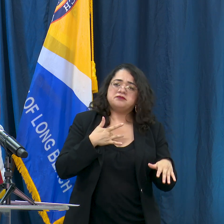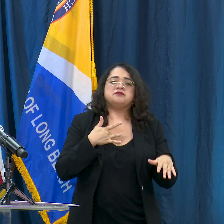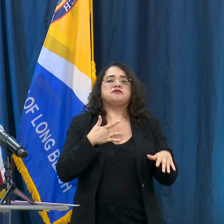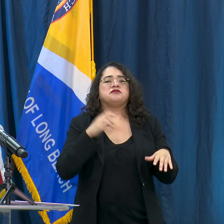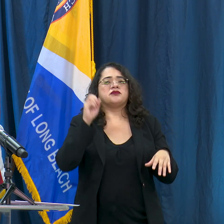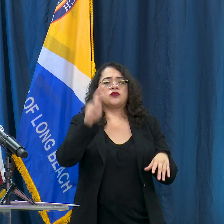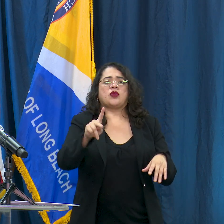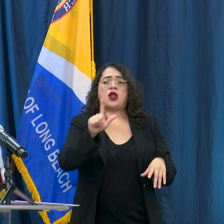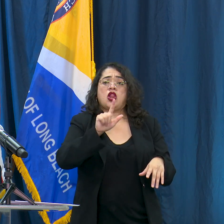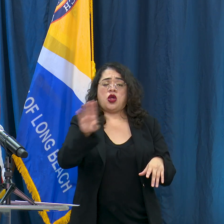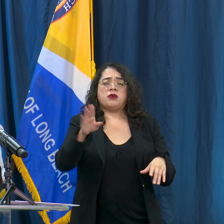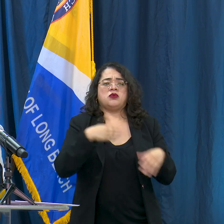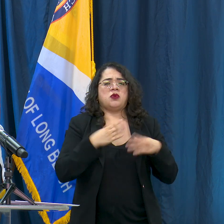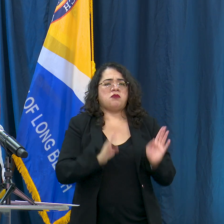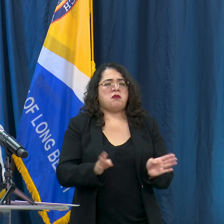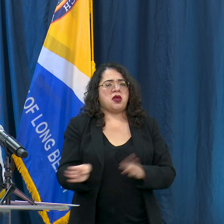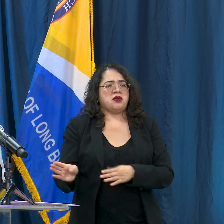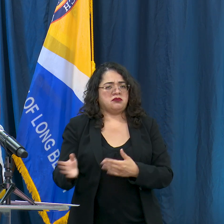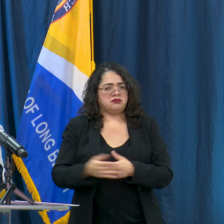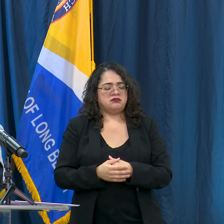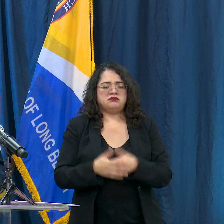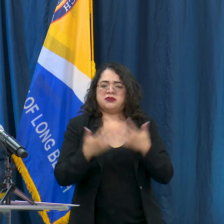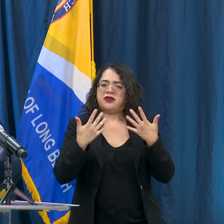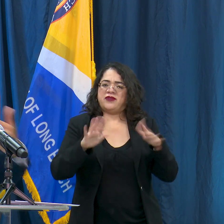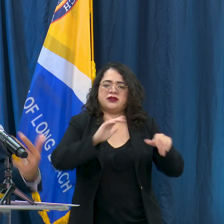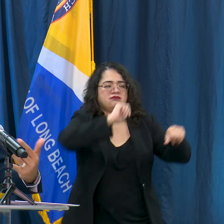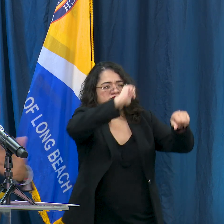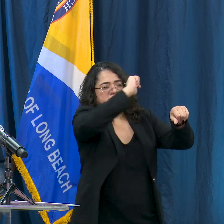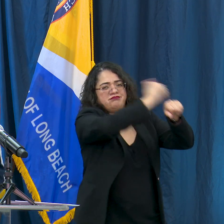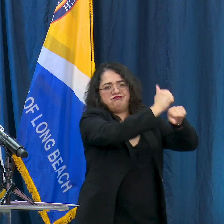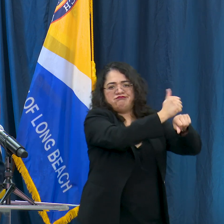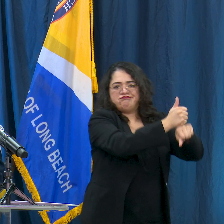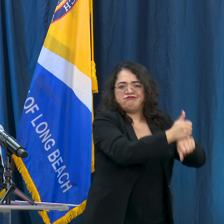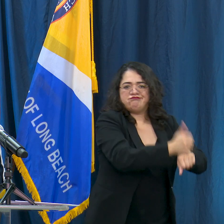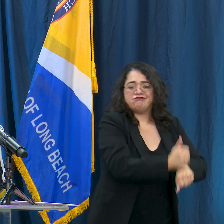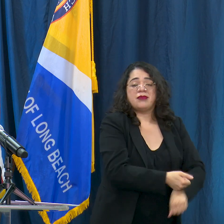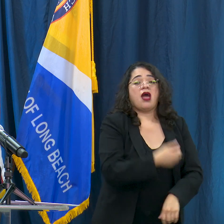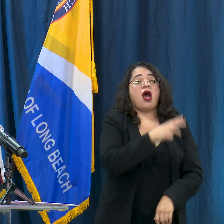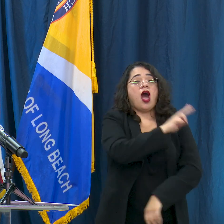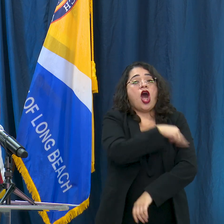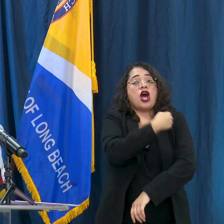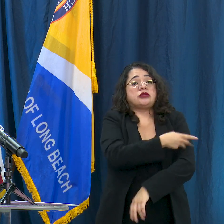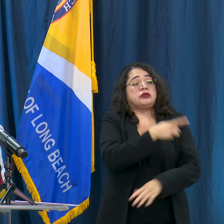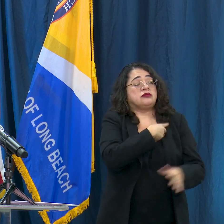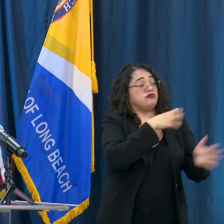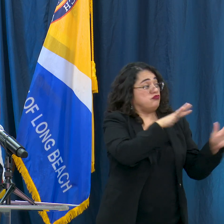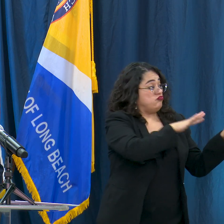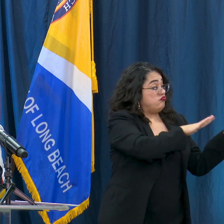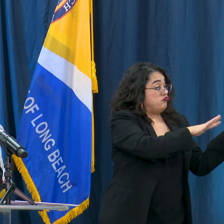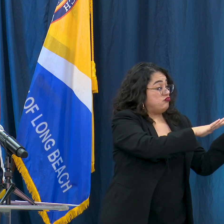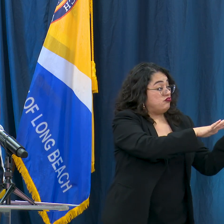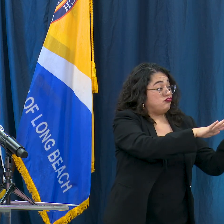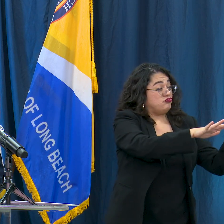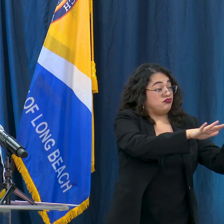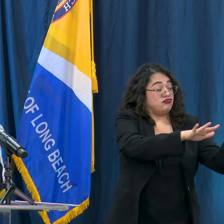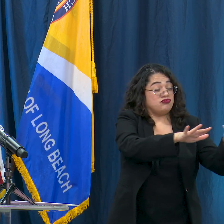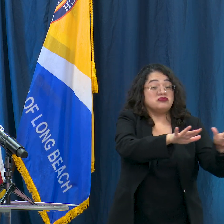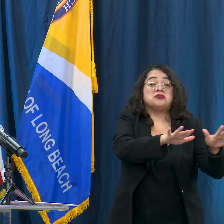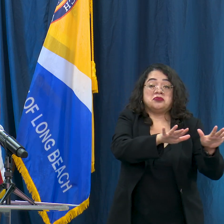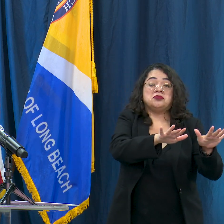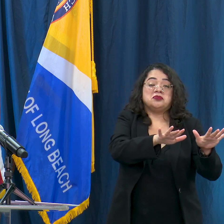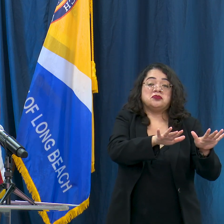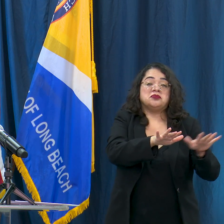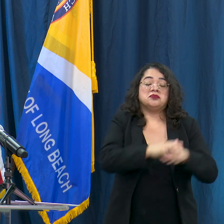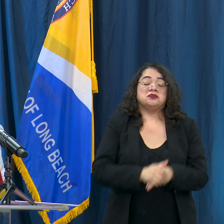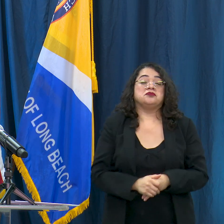confident that we are at a good place with our hospitals. We've checked in with all of them, but we will monitor that. And if we